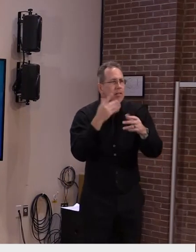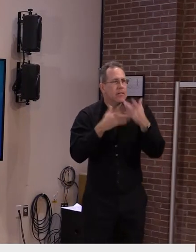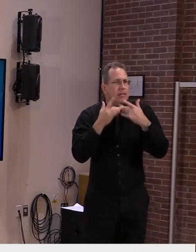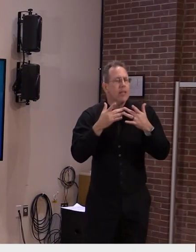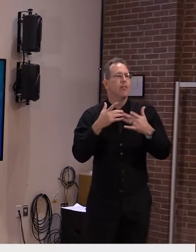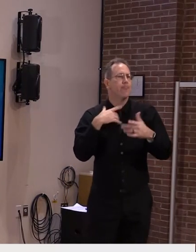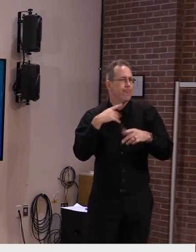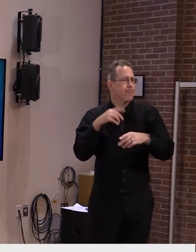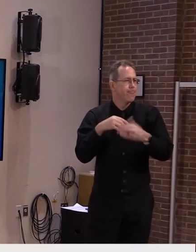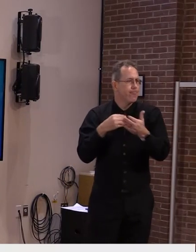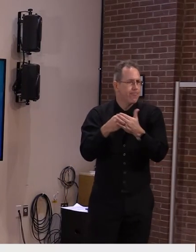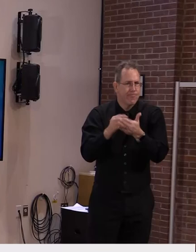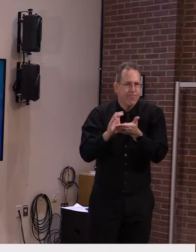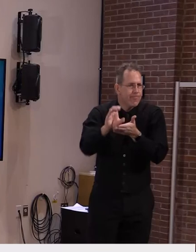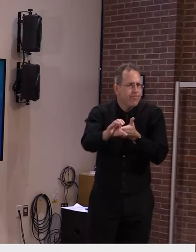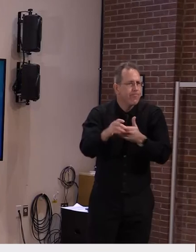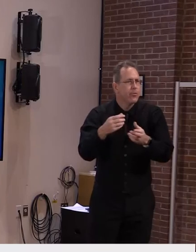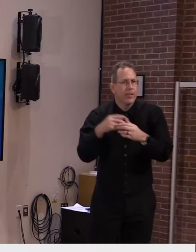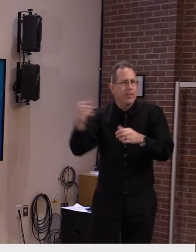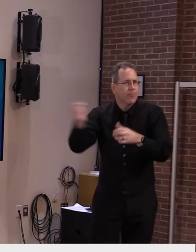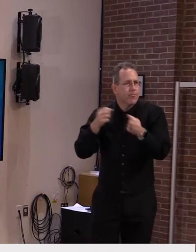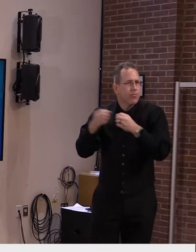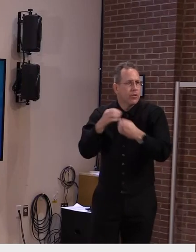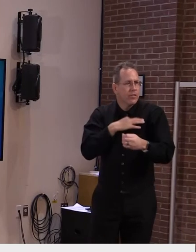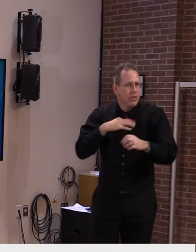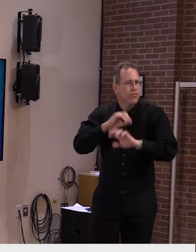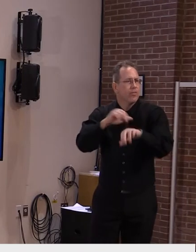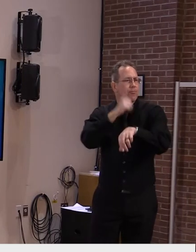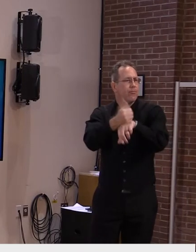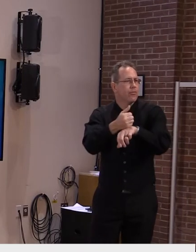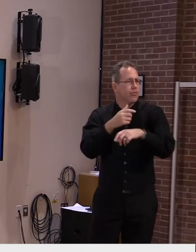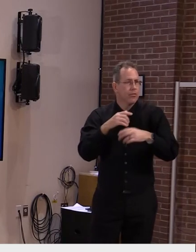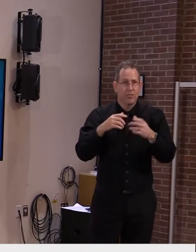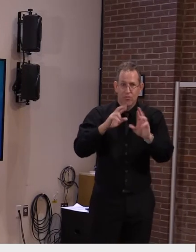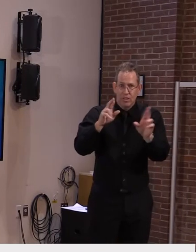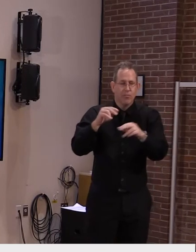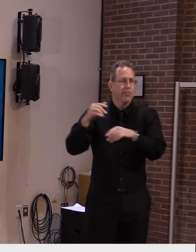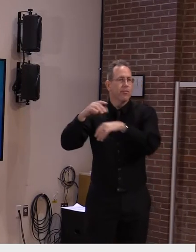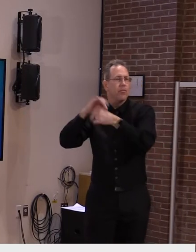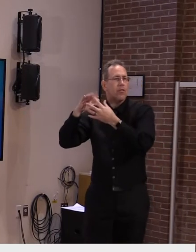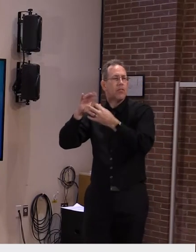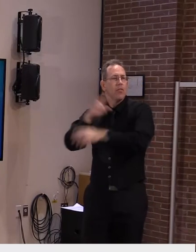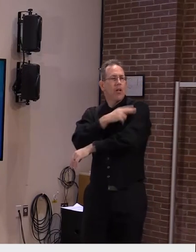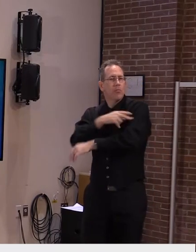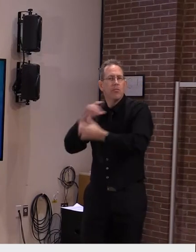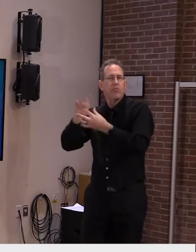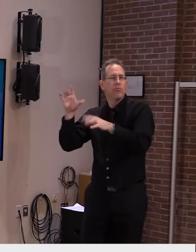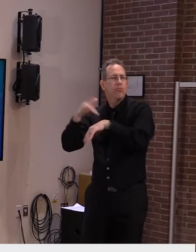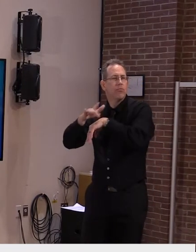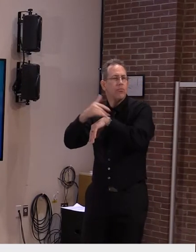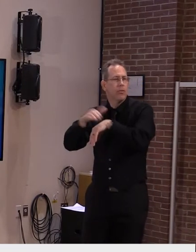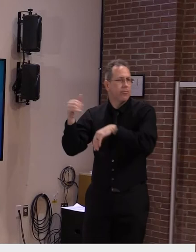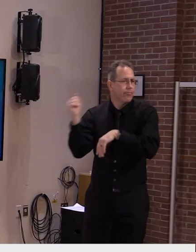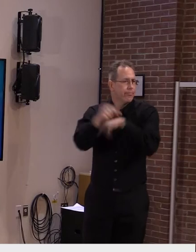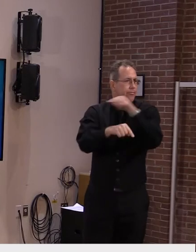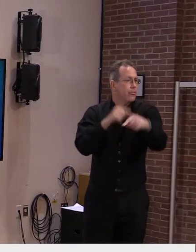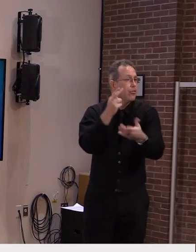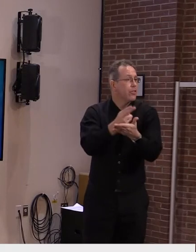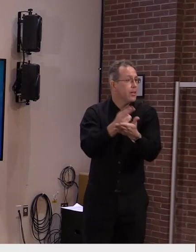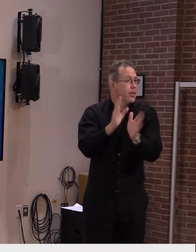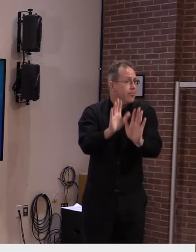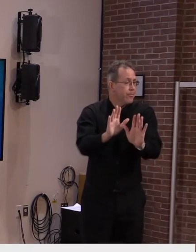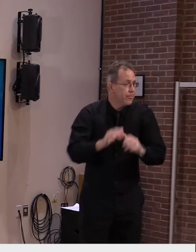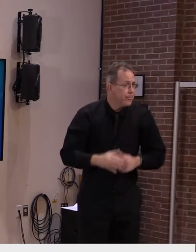We helped those long-term care and staffing facilities and rehabilitation facilities to bring